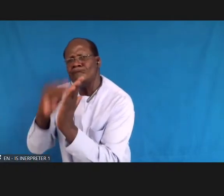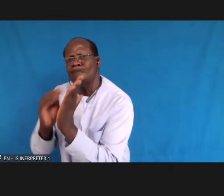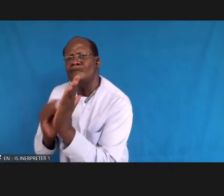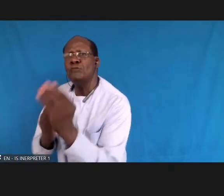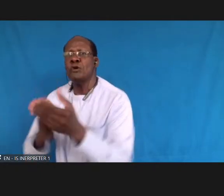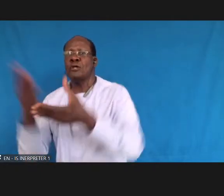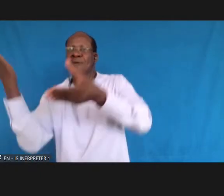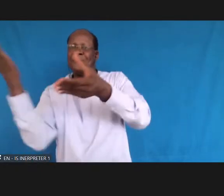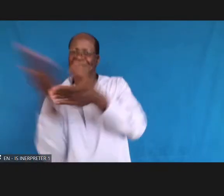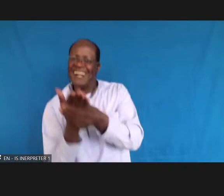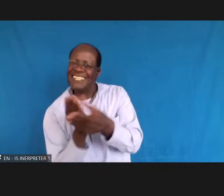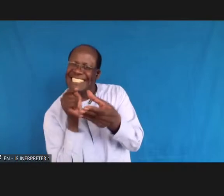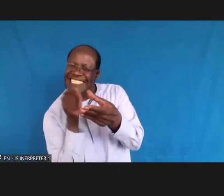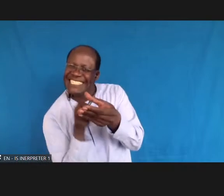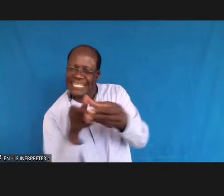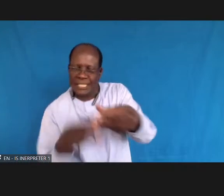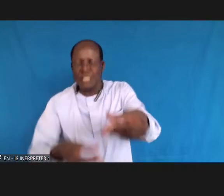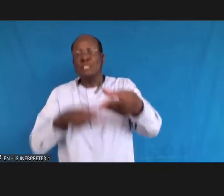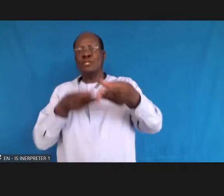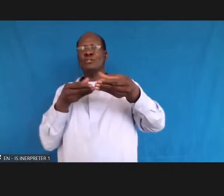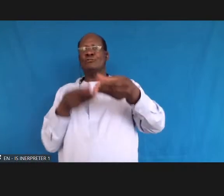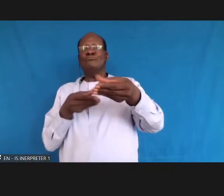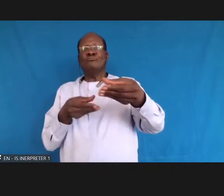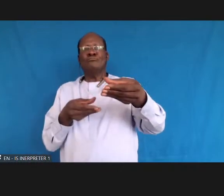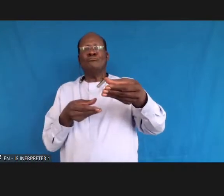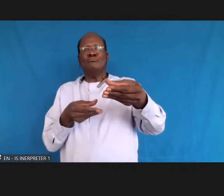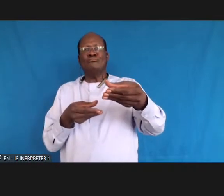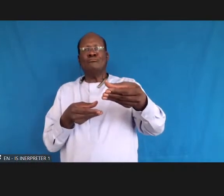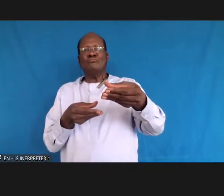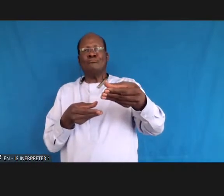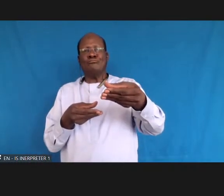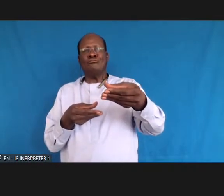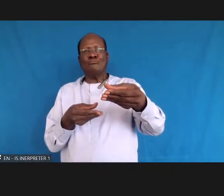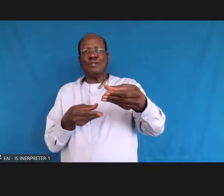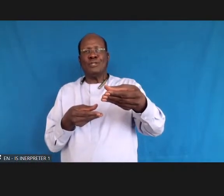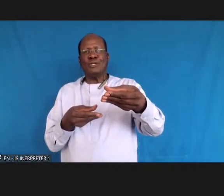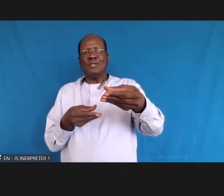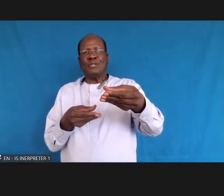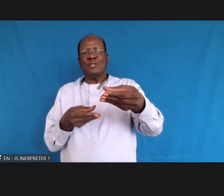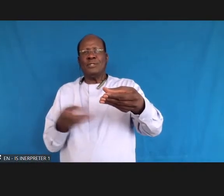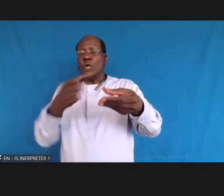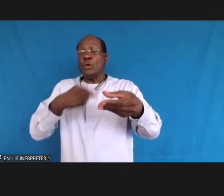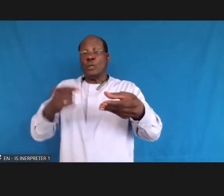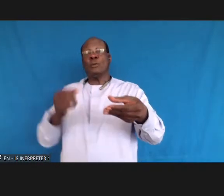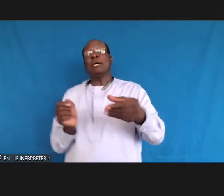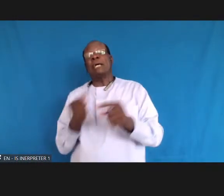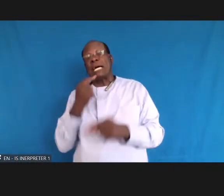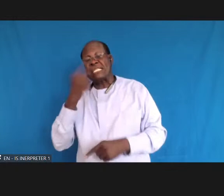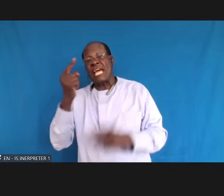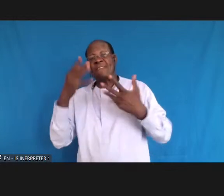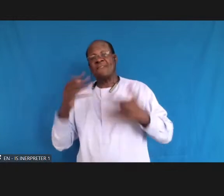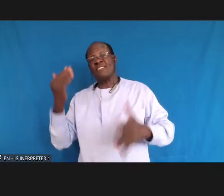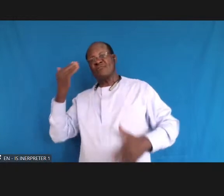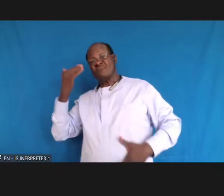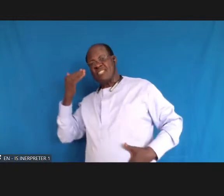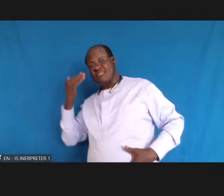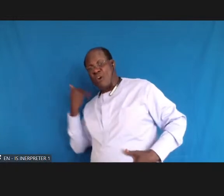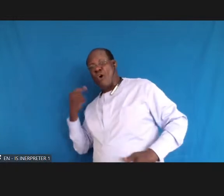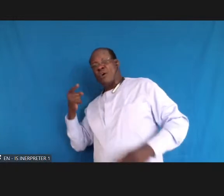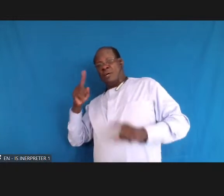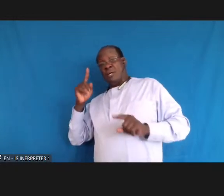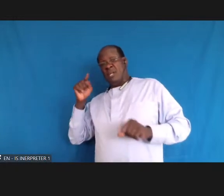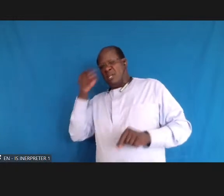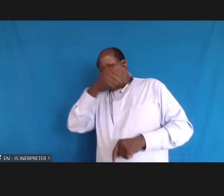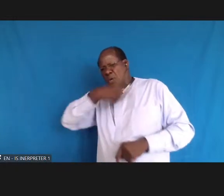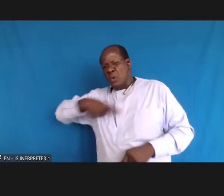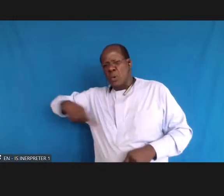sustainable development goals. And yes, I think I said that when I was talking. One of the things also is that we need to break